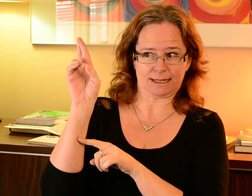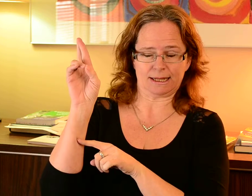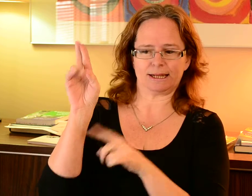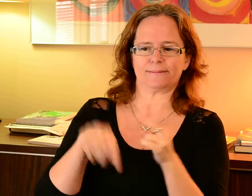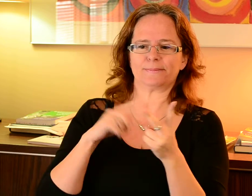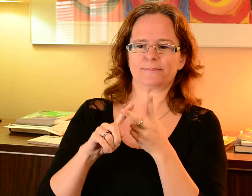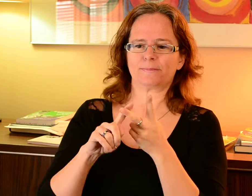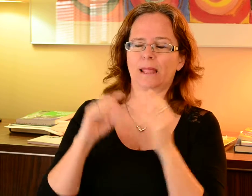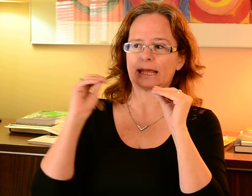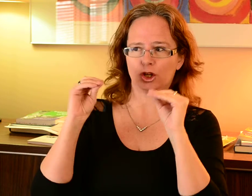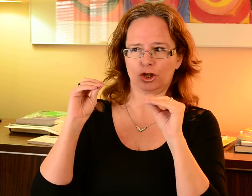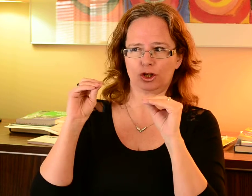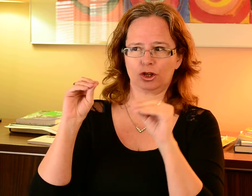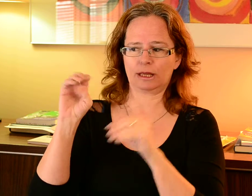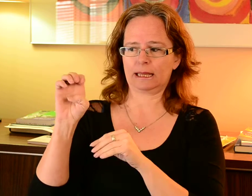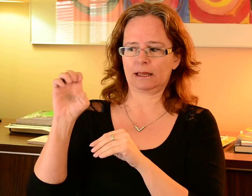I lived in the residence at the School for the Deaf,